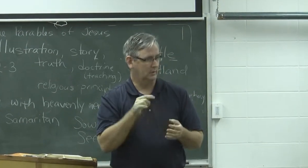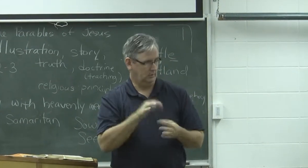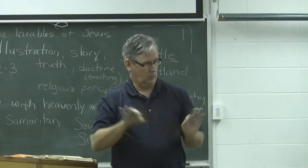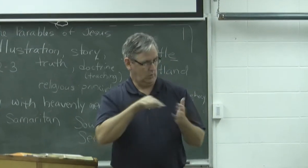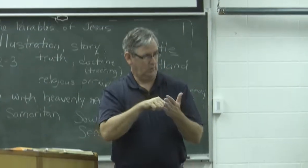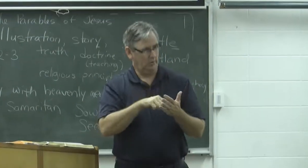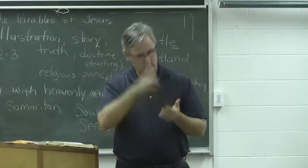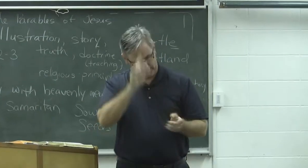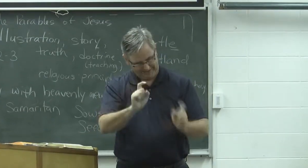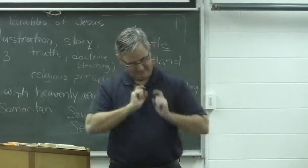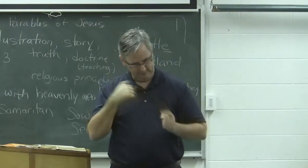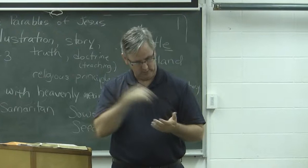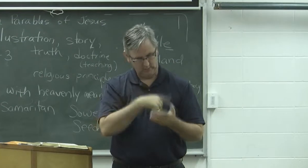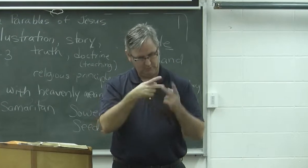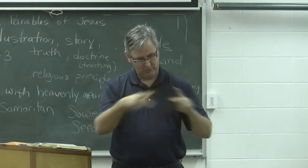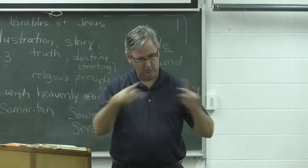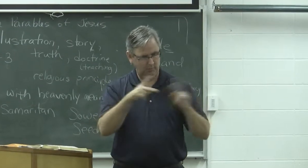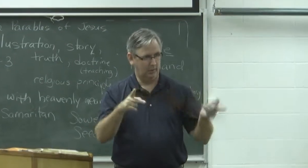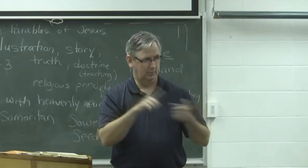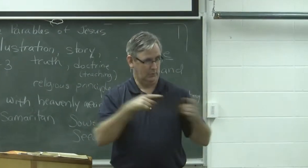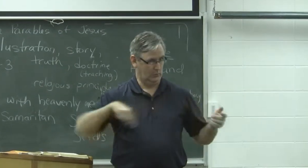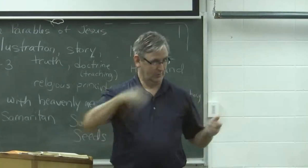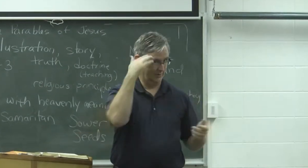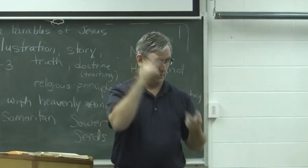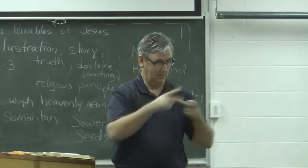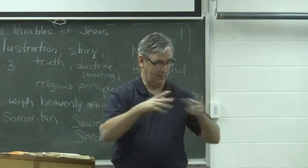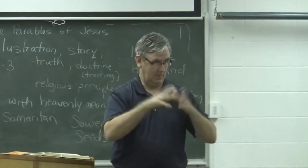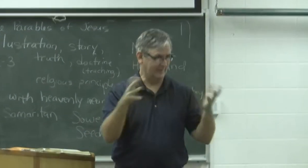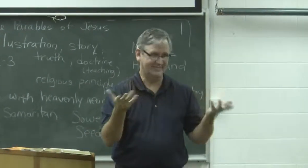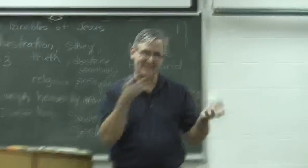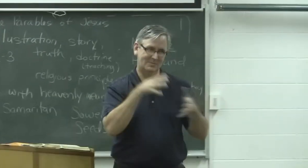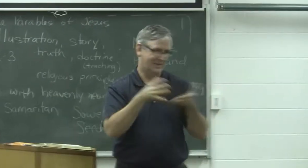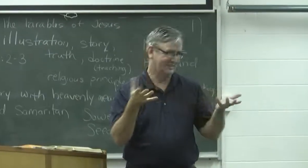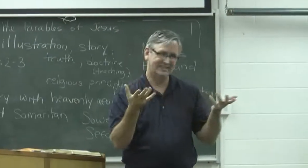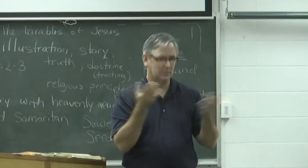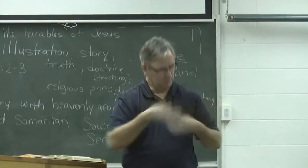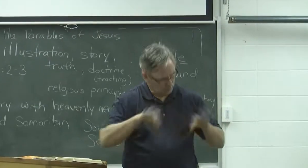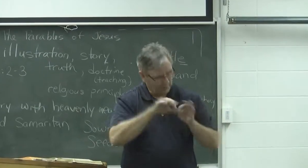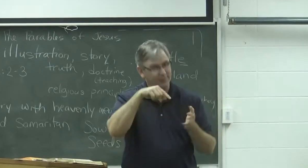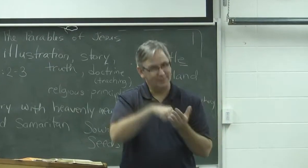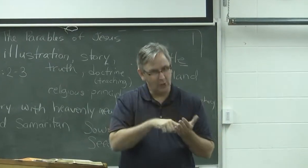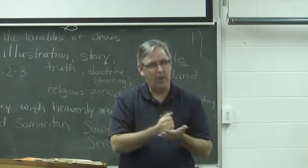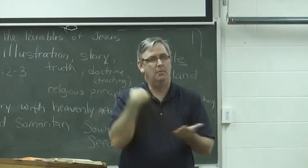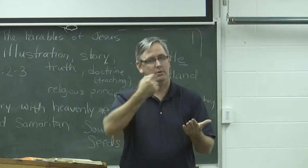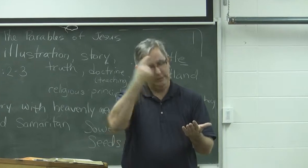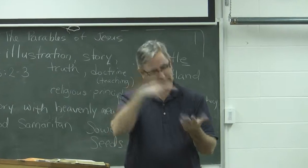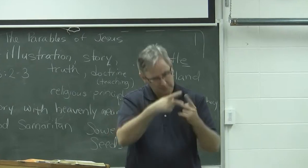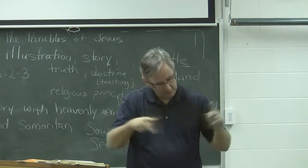works. God gave us these parables to help. Do we know much about the parables? No. But it'll help